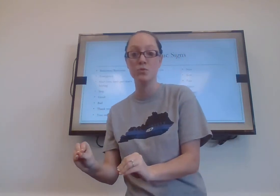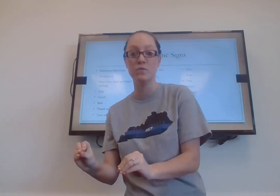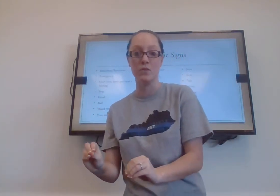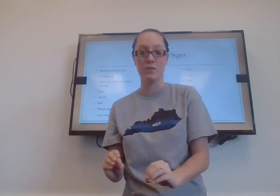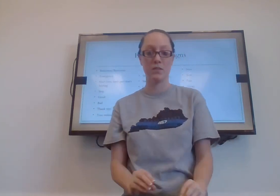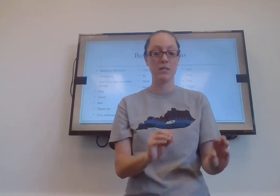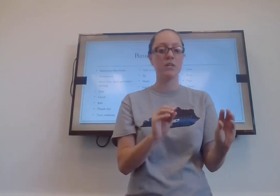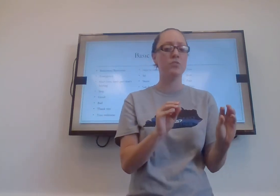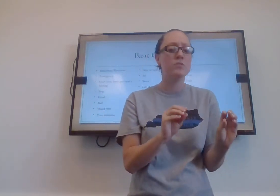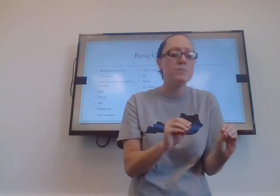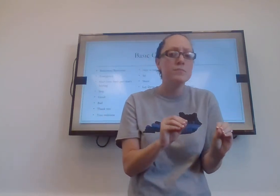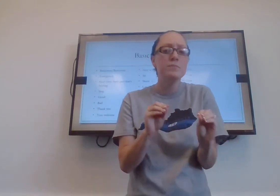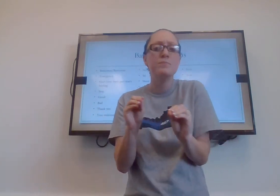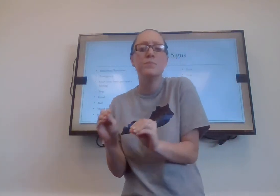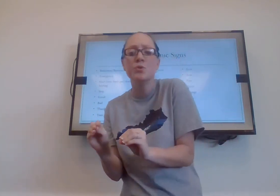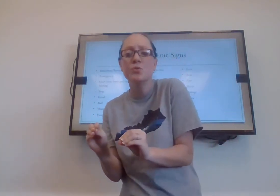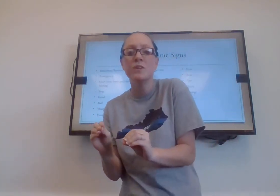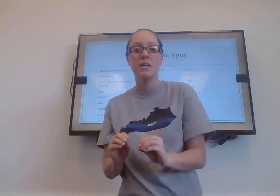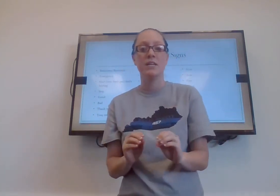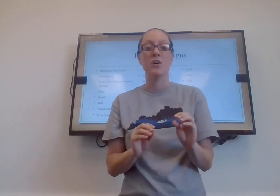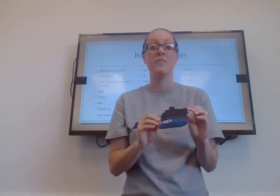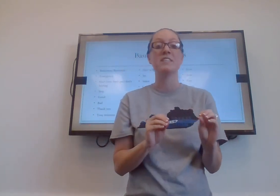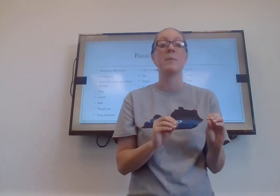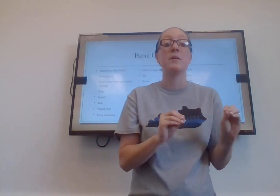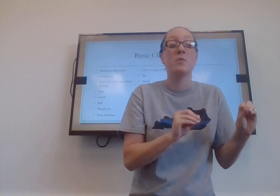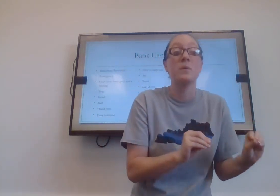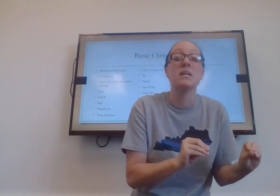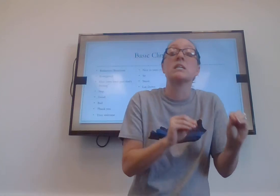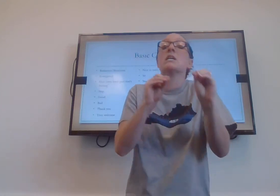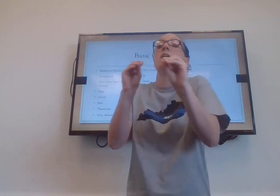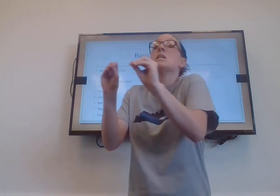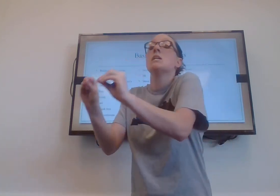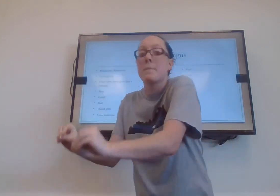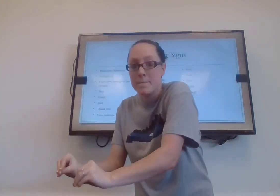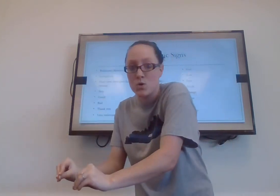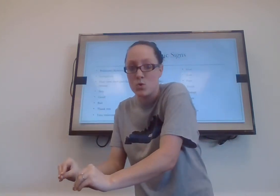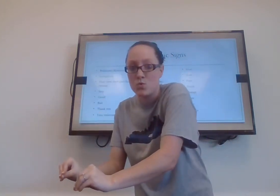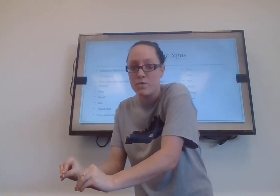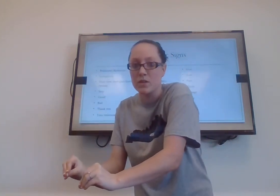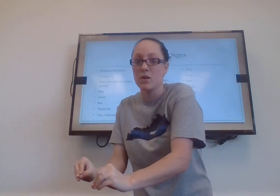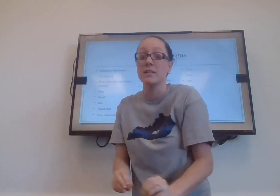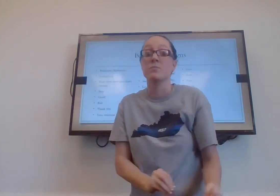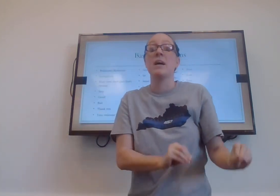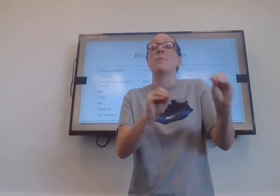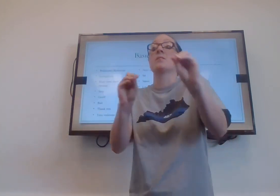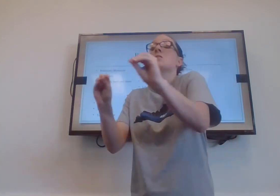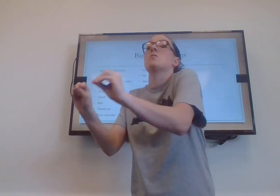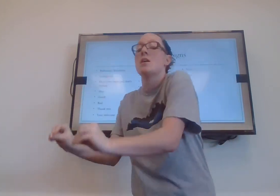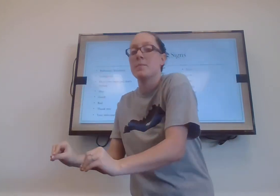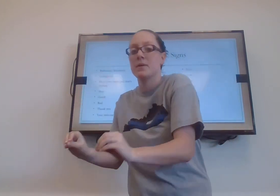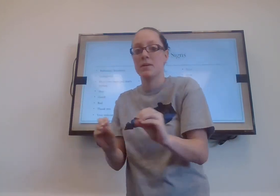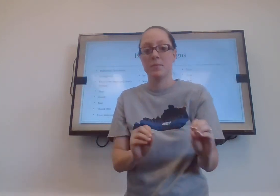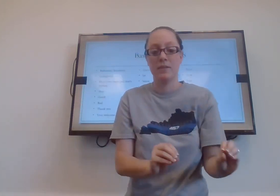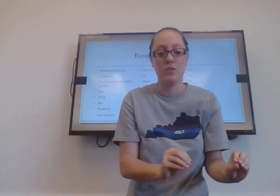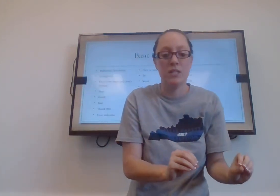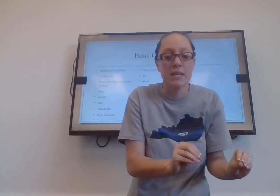over. You just move. Now if it's like a big move, be like move. you know, eyebrows go up. But if you need it like